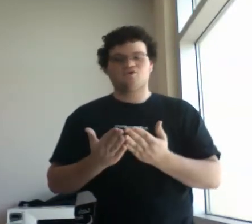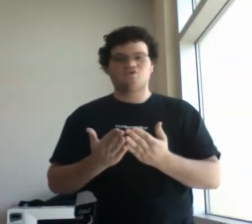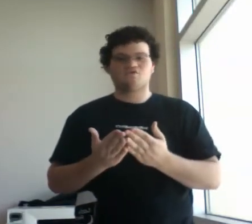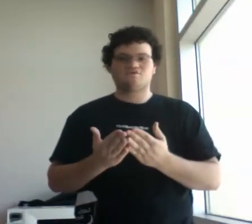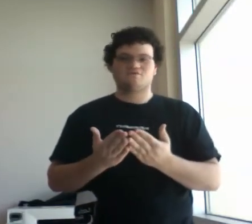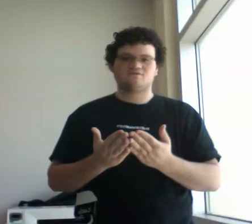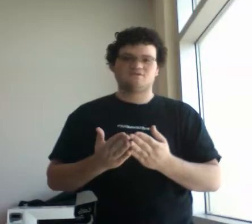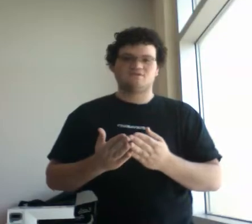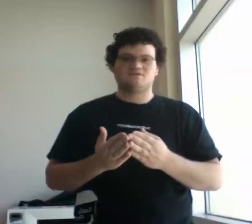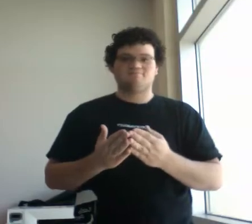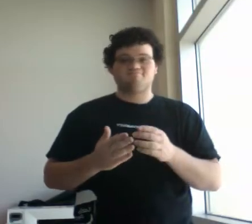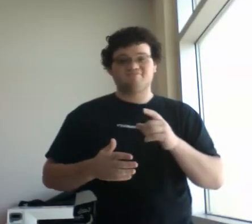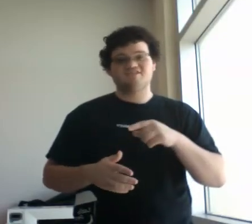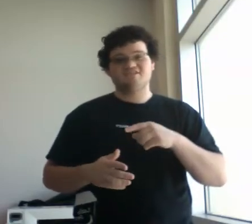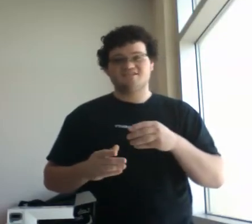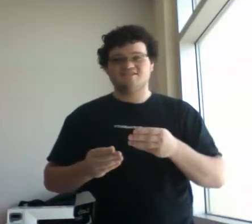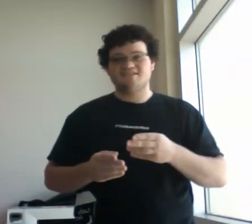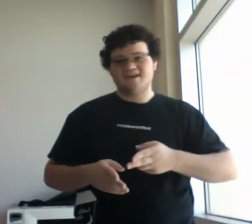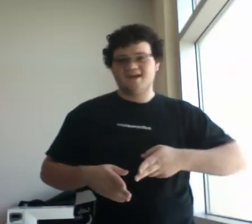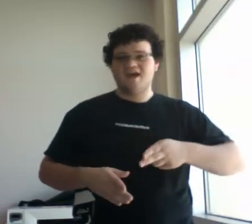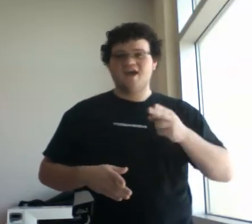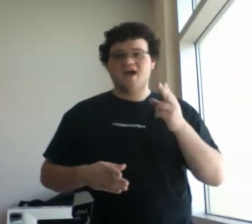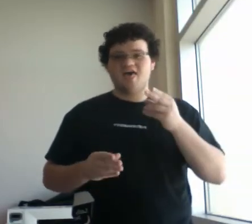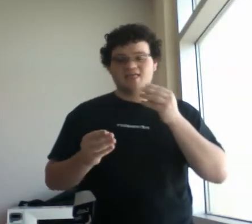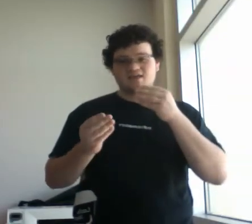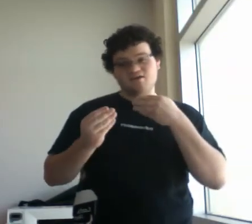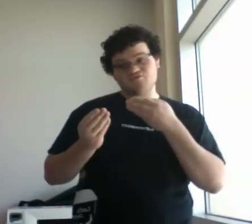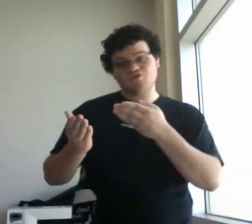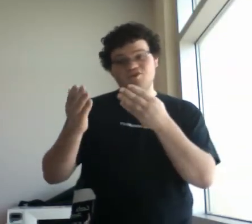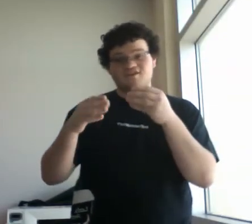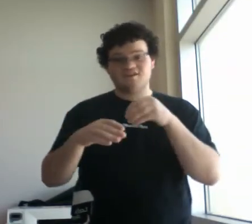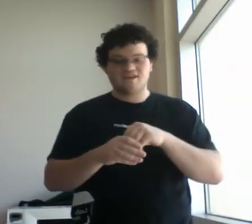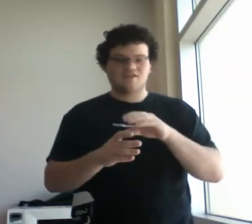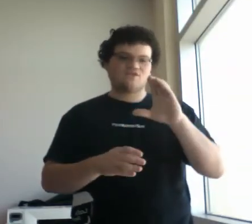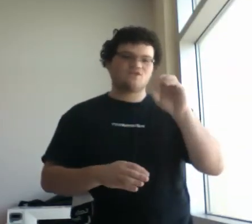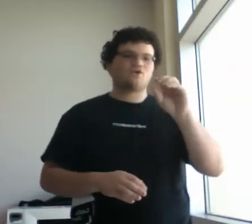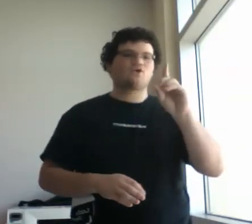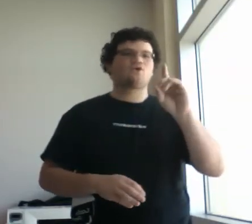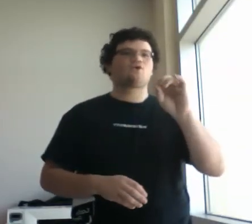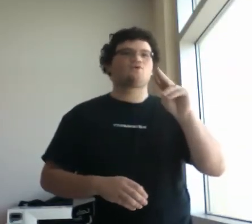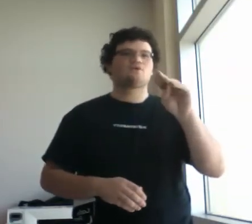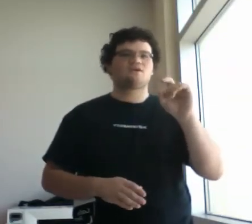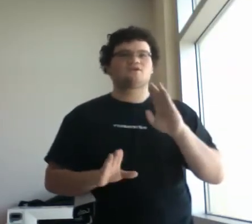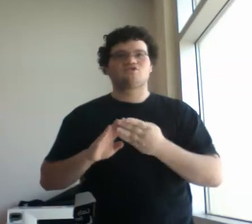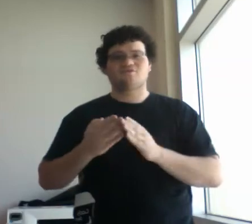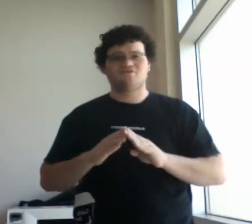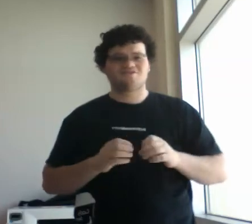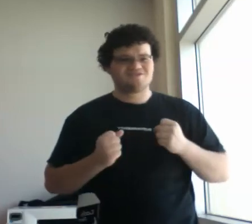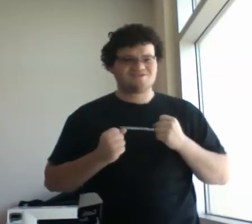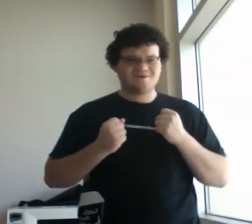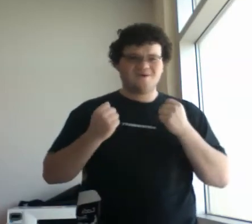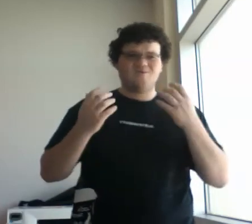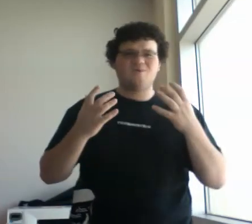highly regarded in the coding community, and there's a wealth of information to be found within